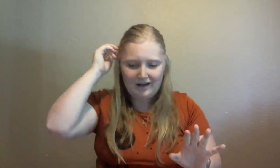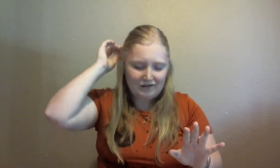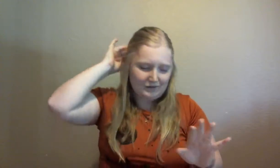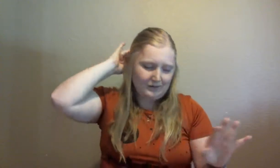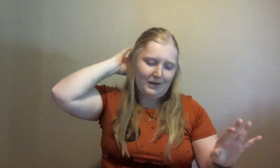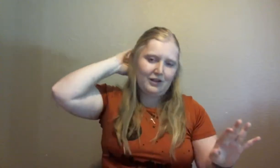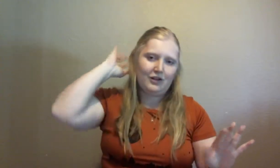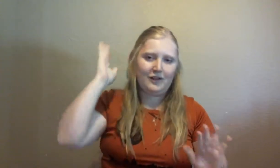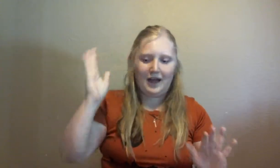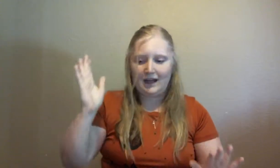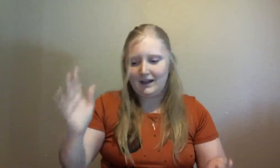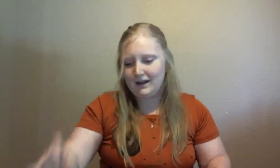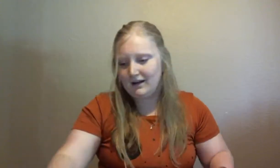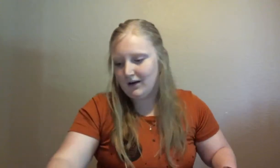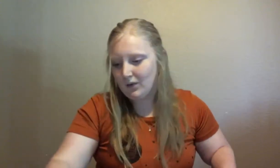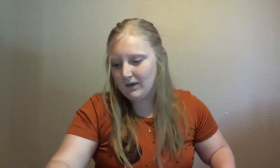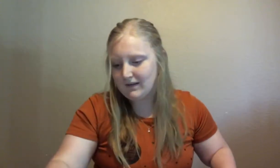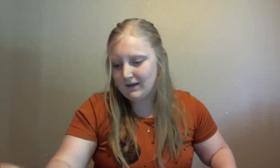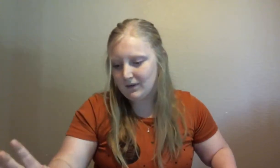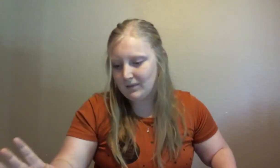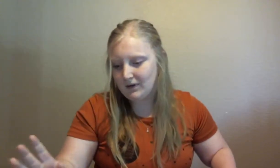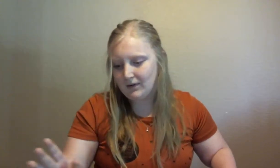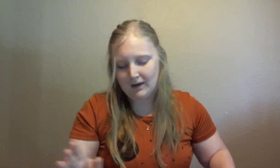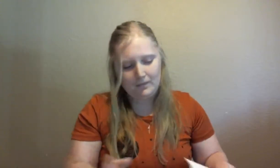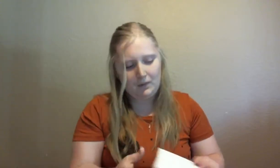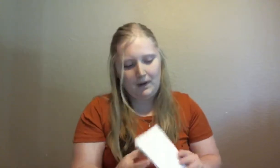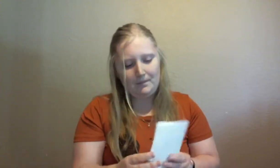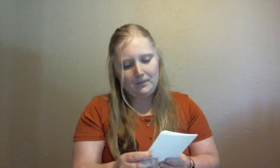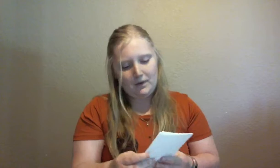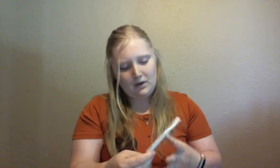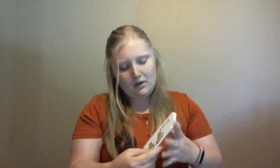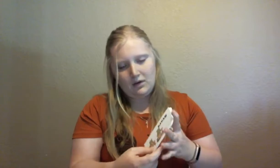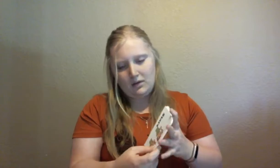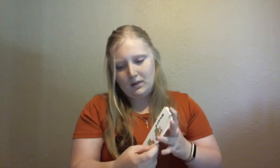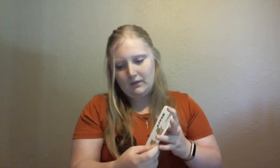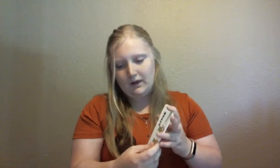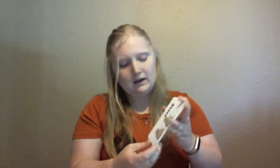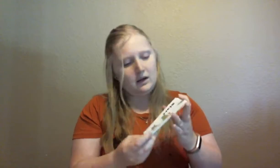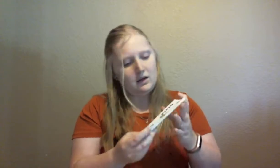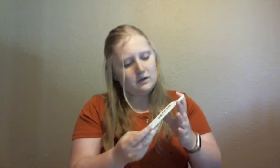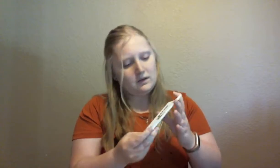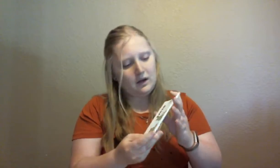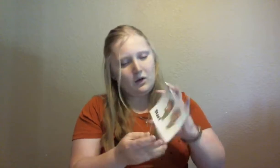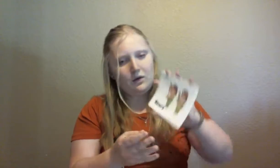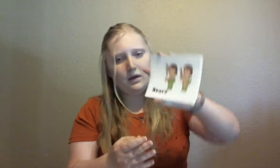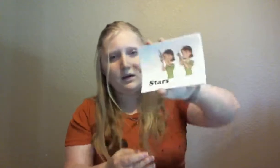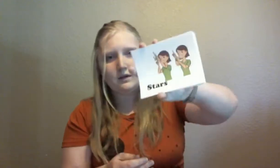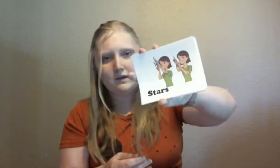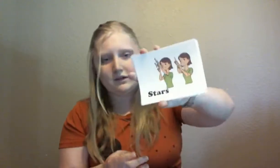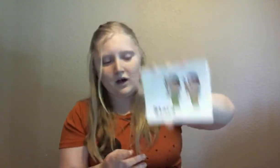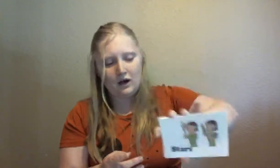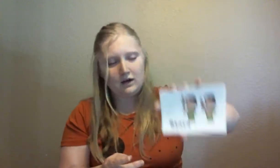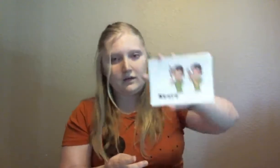I just want to make sure that I can always see what I'm doing. Okay, perfect. So,